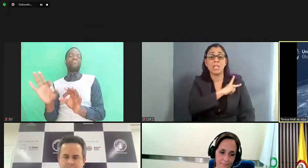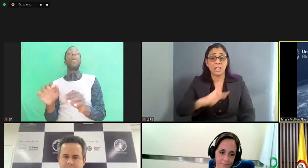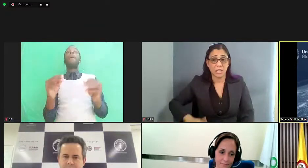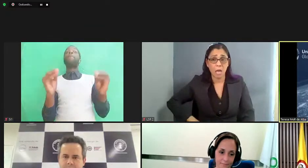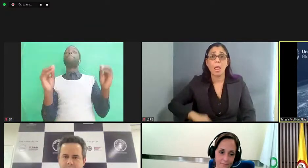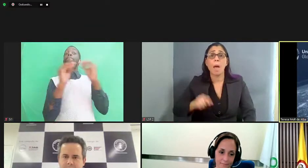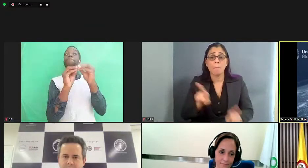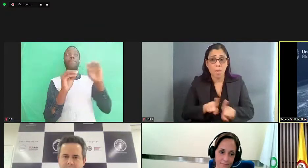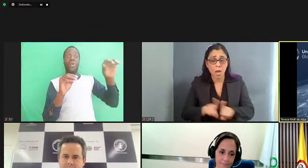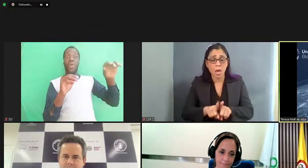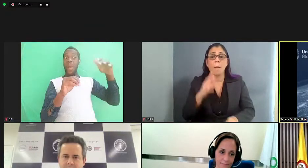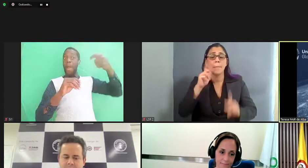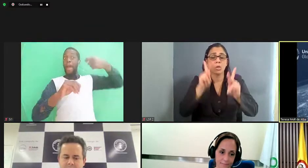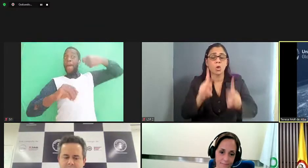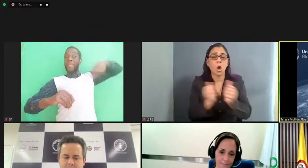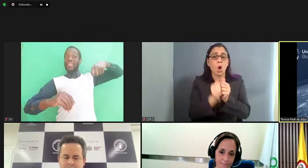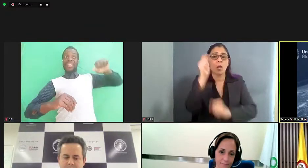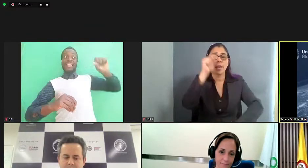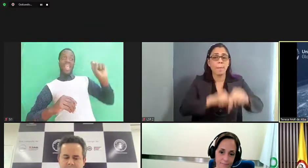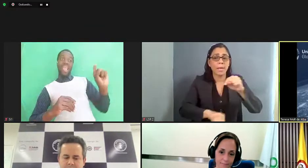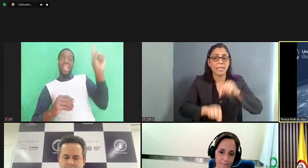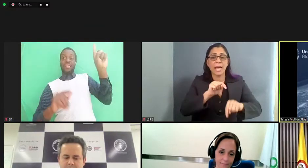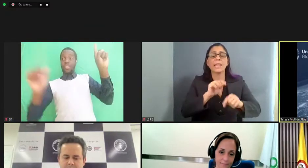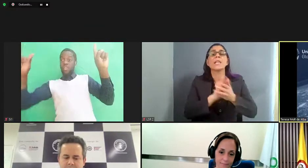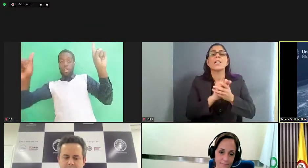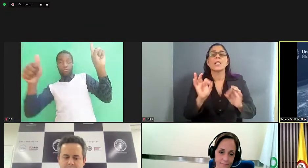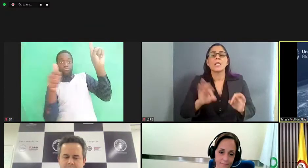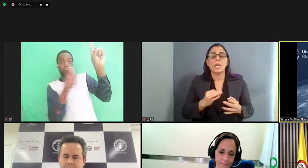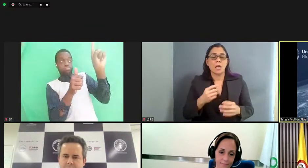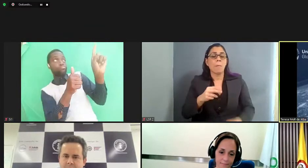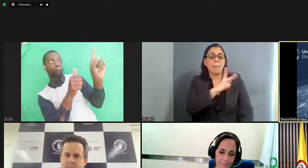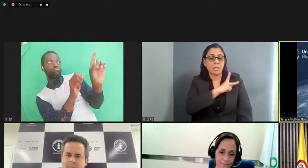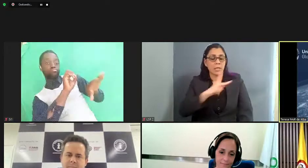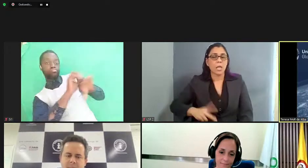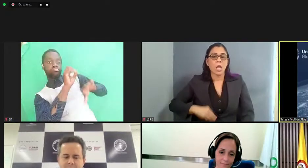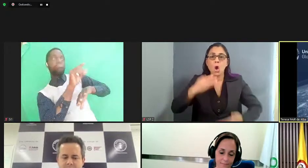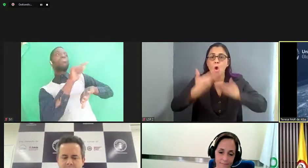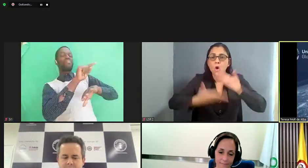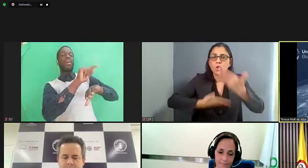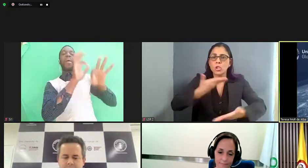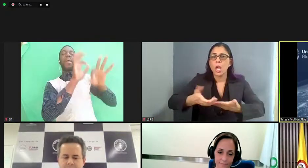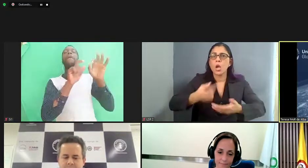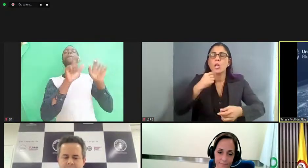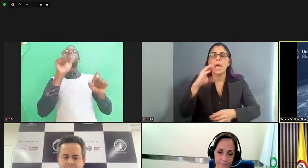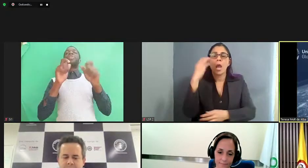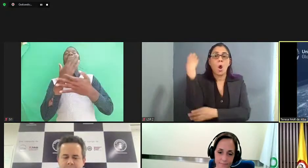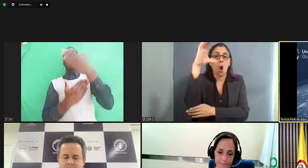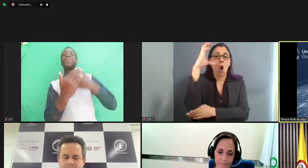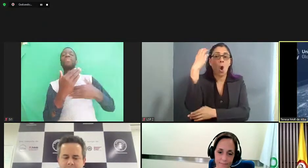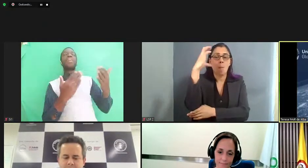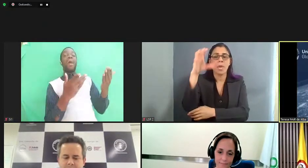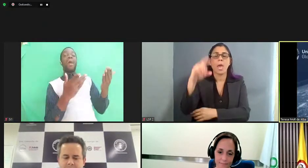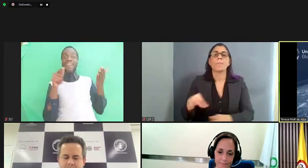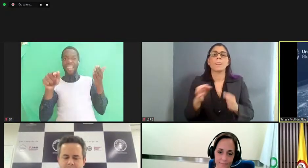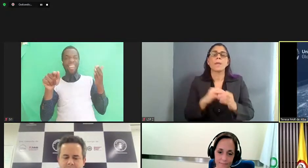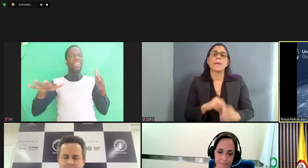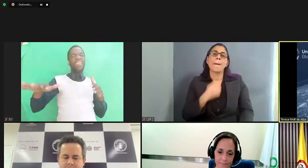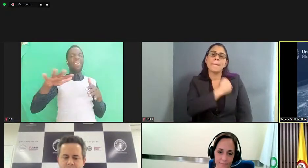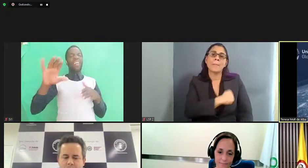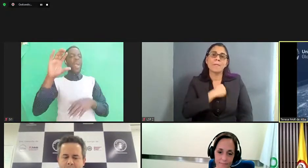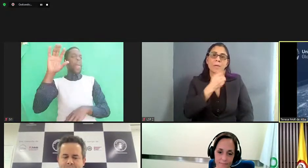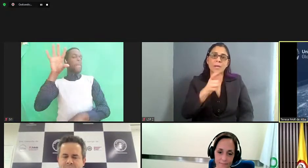the presidential advisor for the participation of persons with disabilities and president of the national council of disabilities of